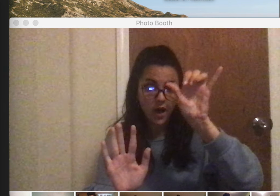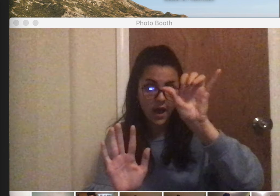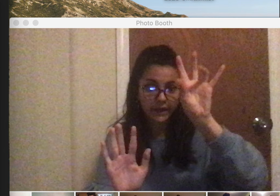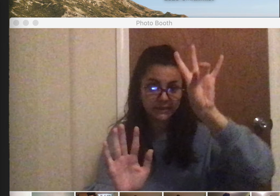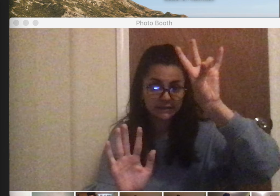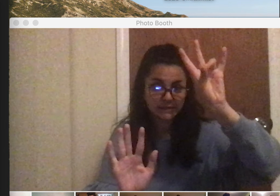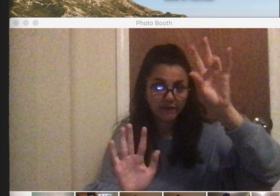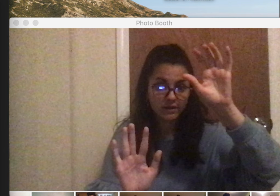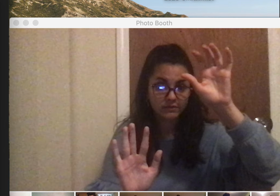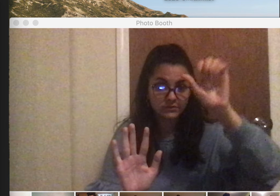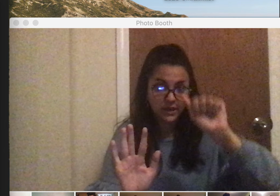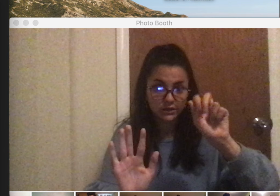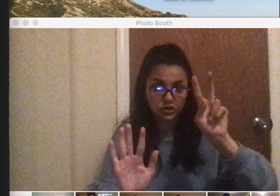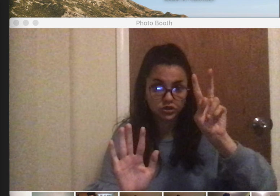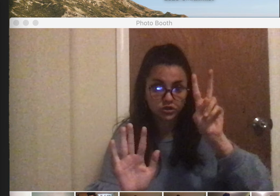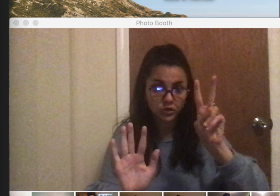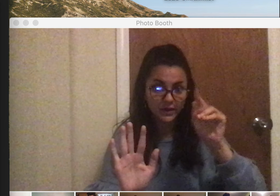1 there.